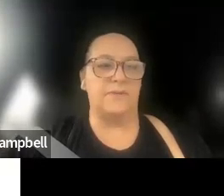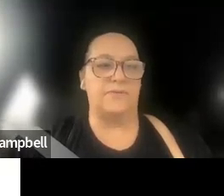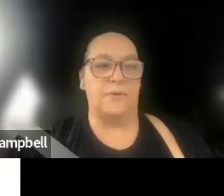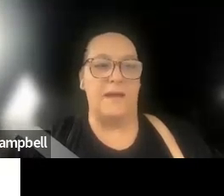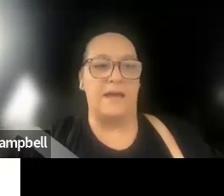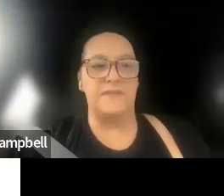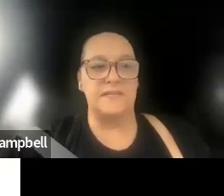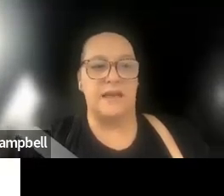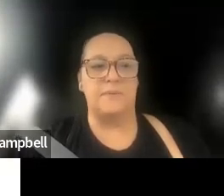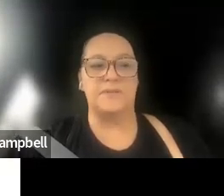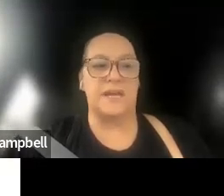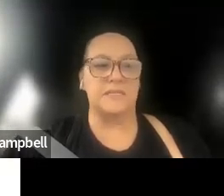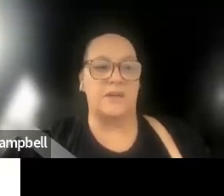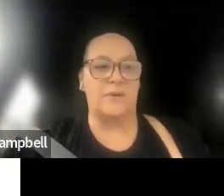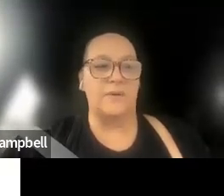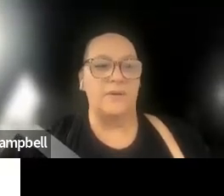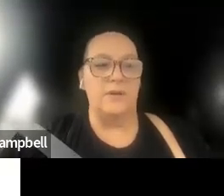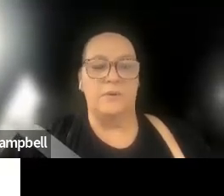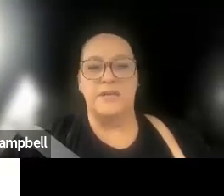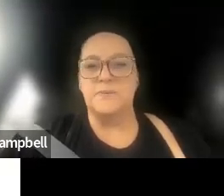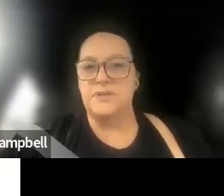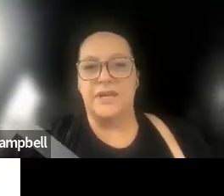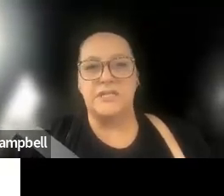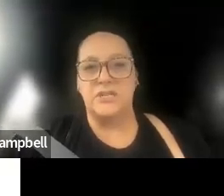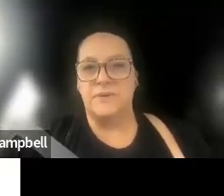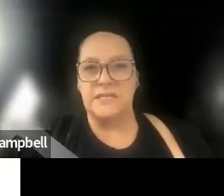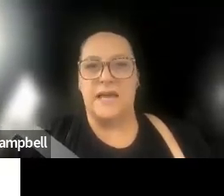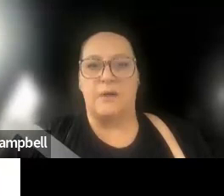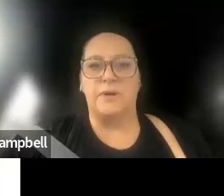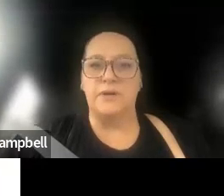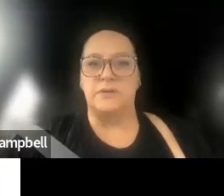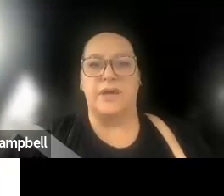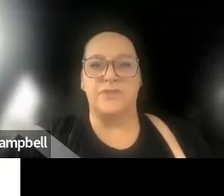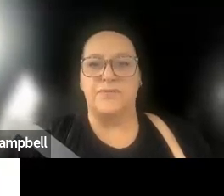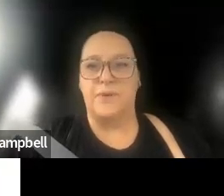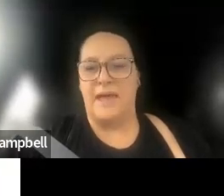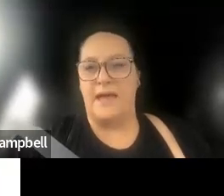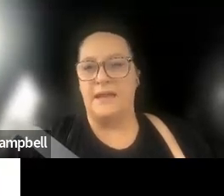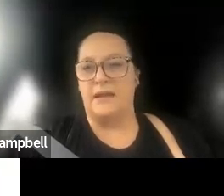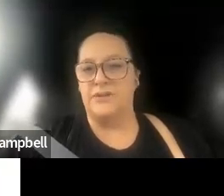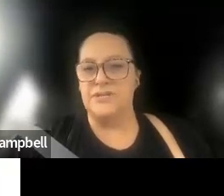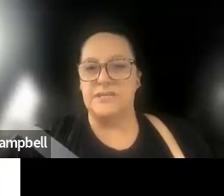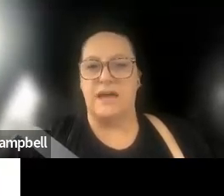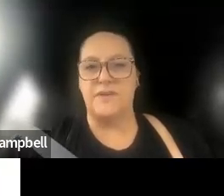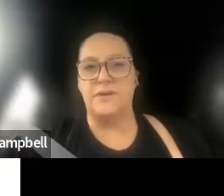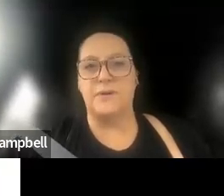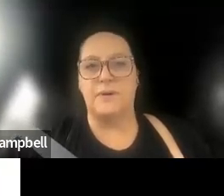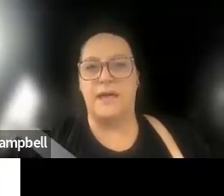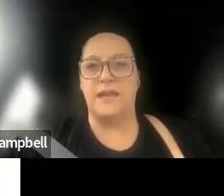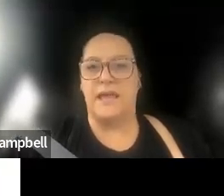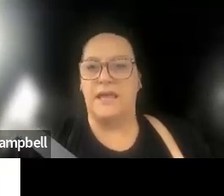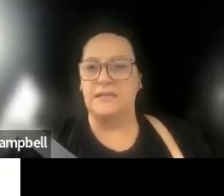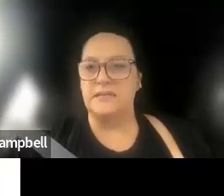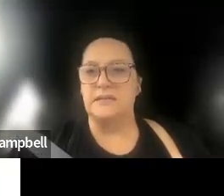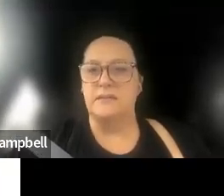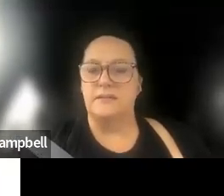the format of these Capital Chats. So what else would you like to do in this hour? Do you like the format? And I'll just have you go